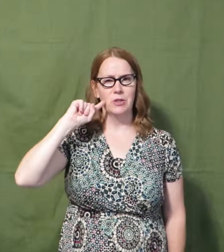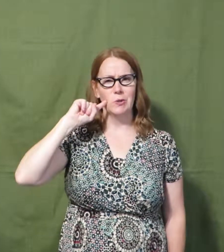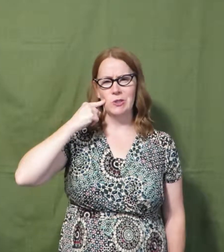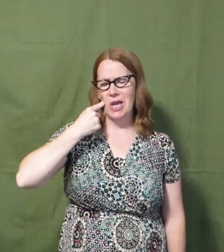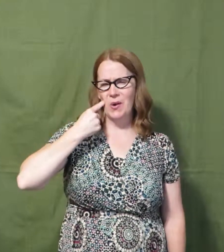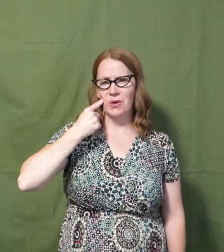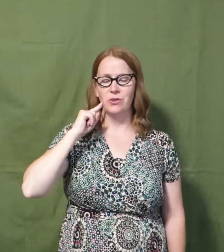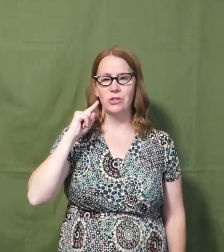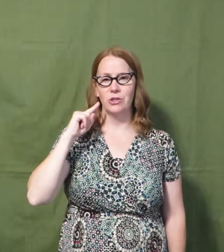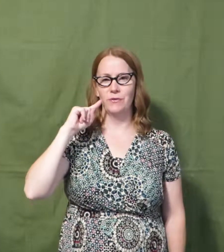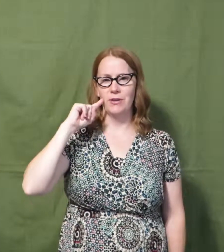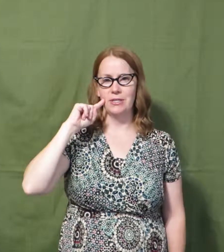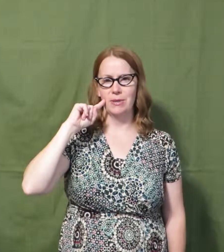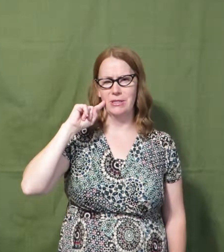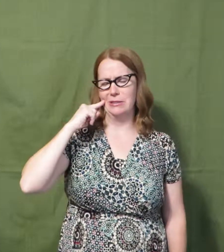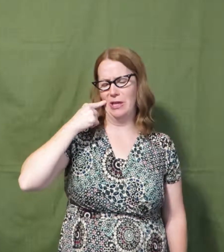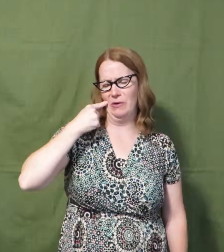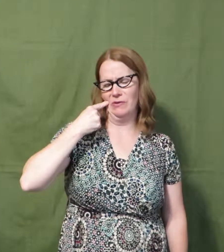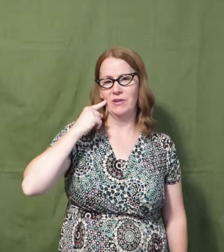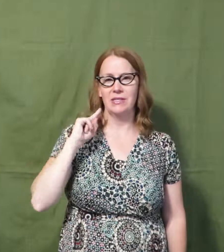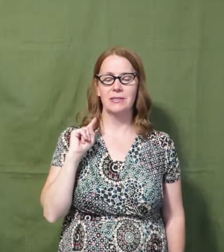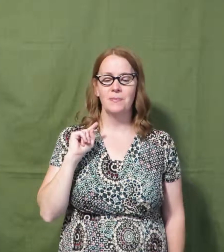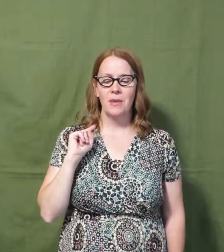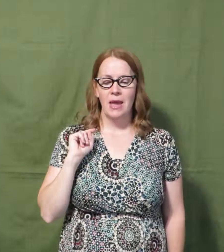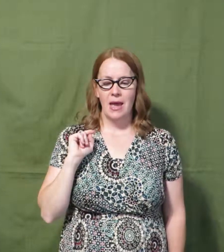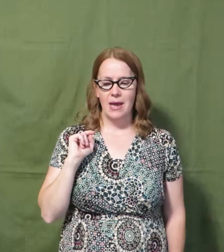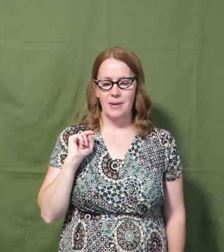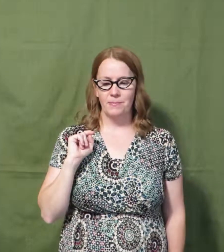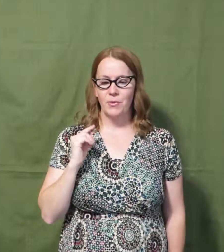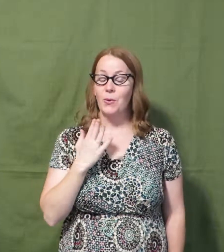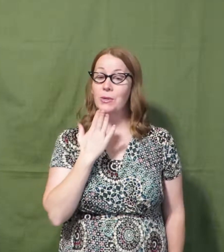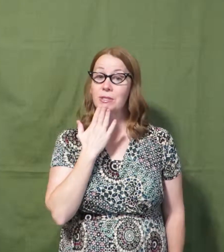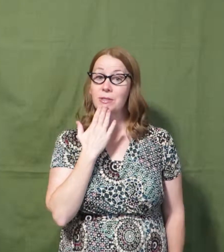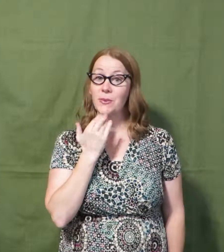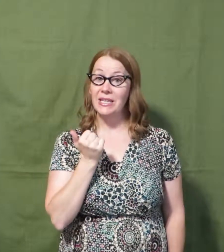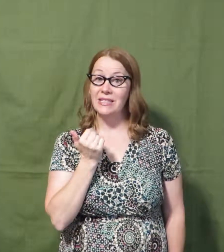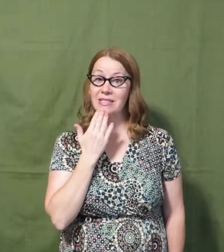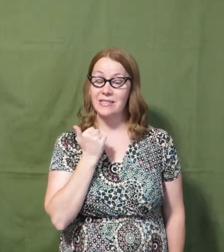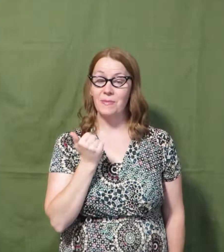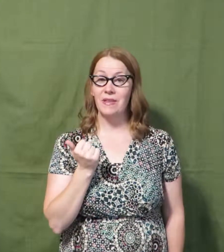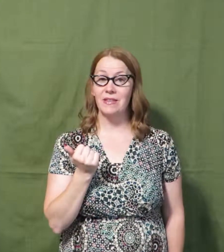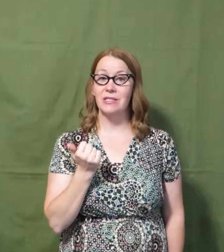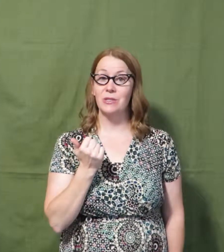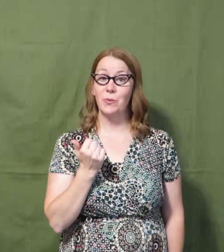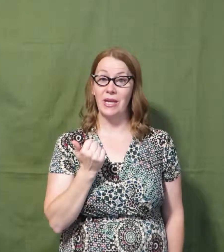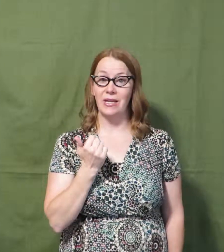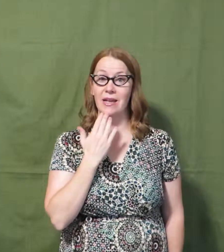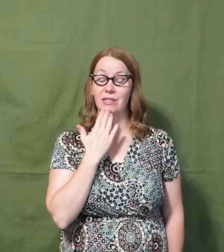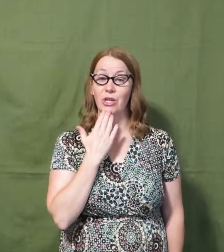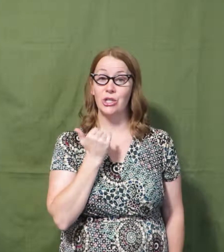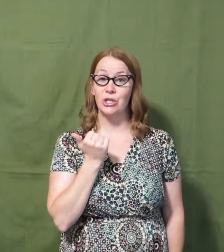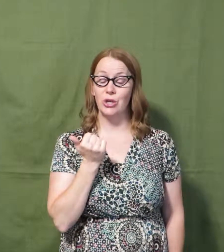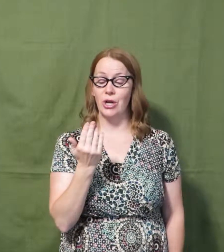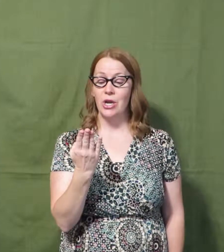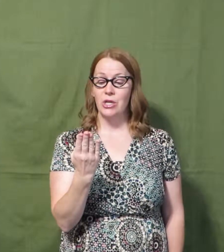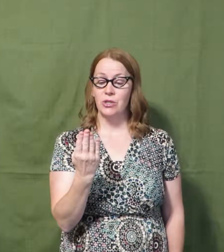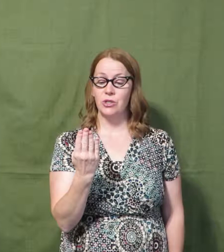So sour, and usually your face makes a sour face. Or sweet, something that's sweet, has a lot of sugar. So it's your